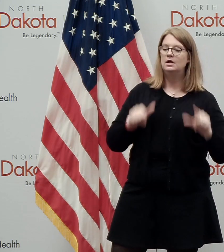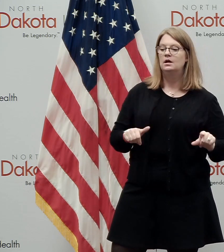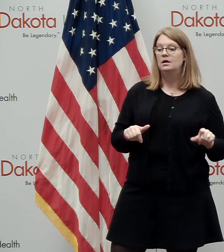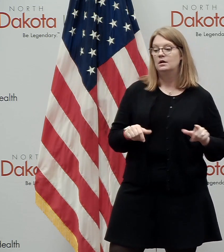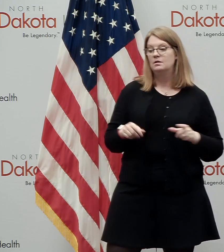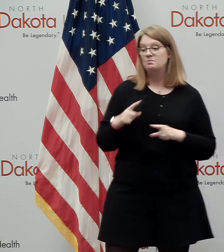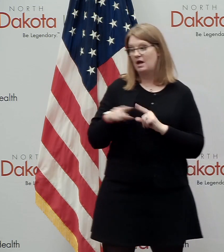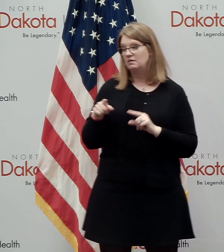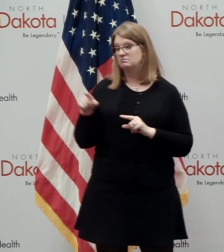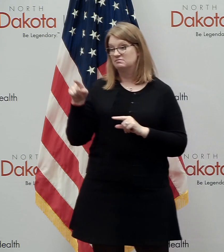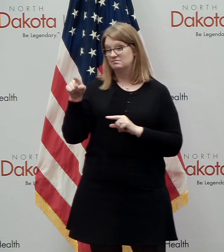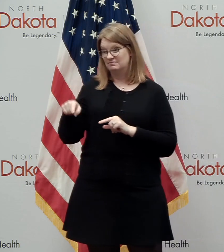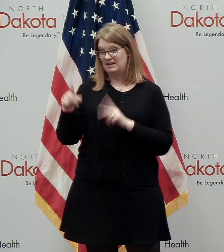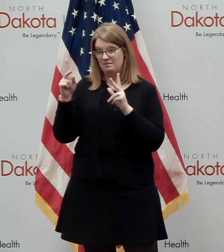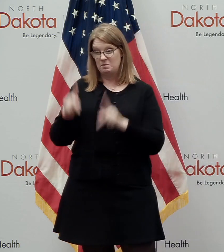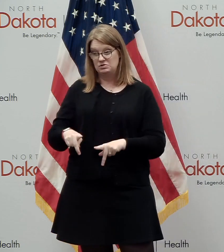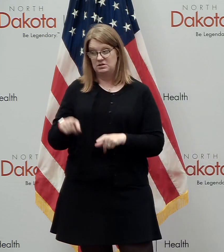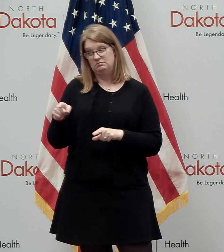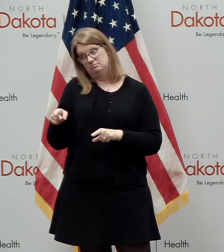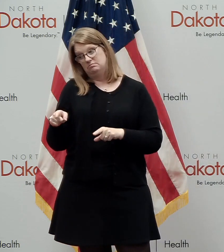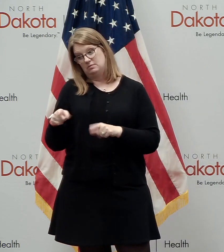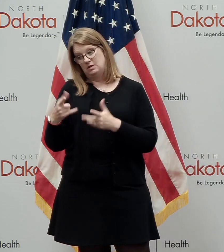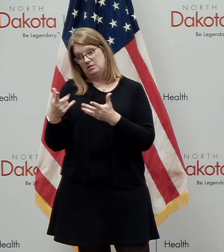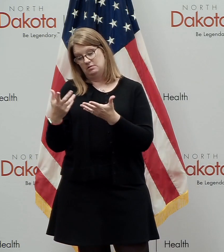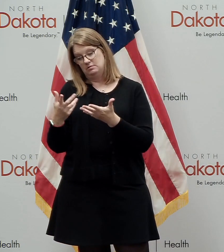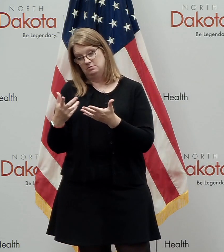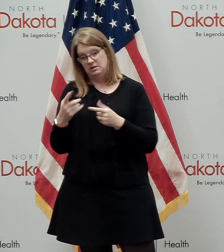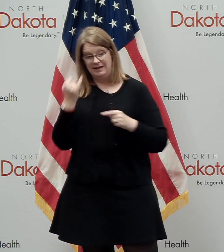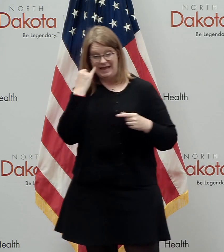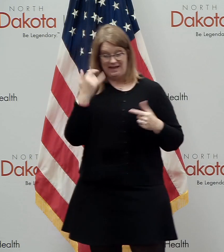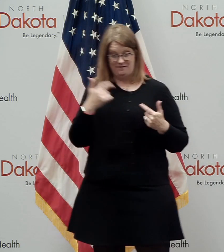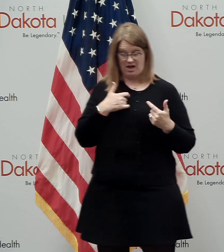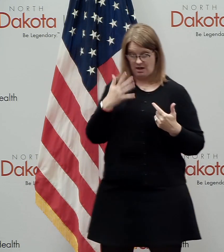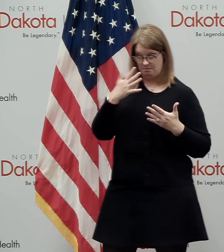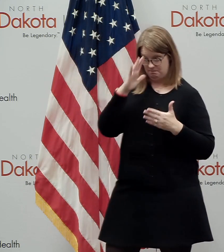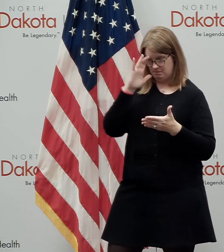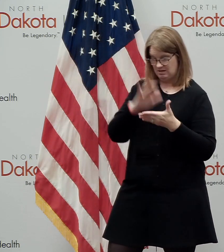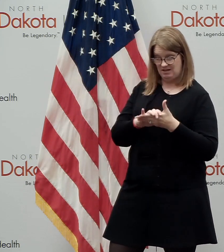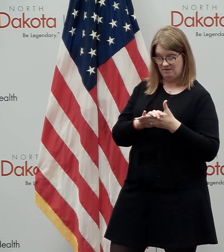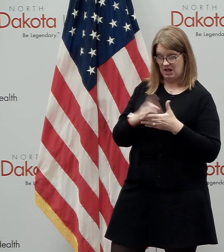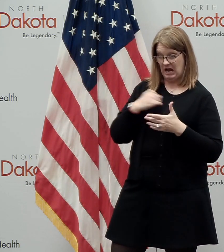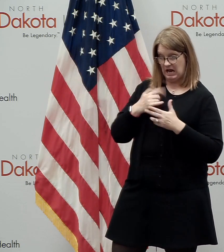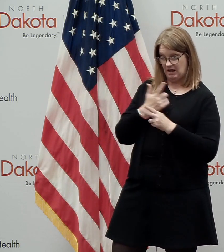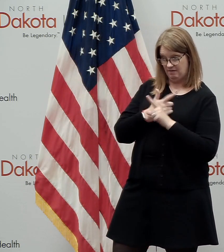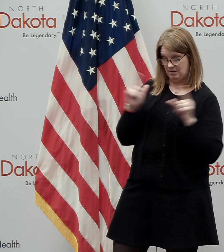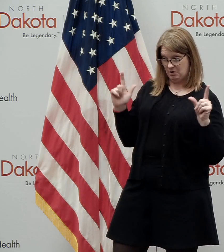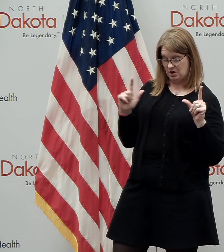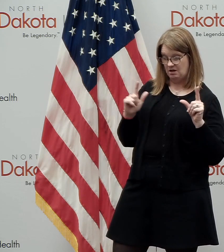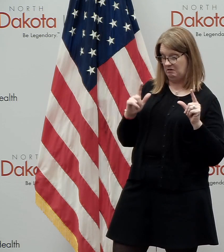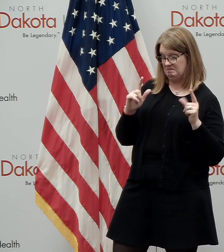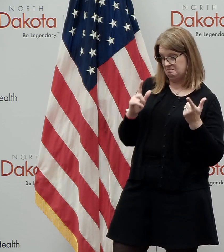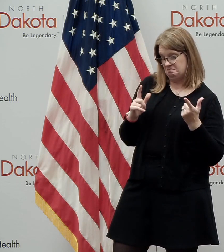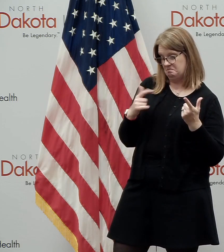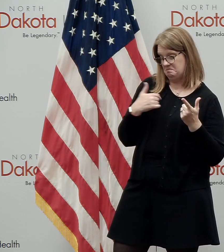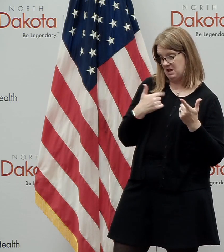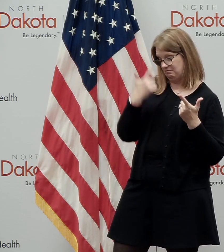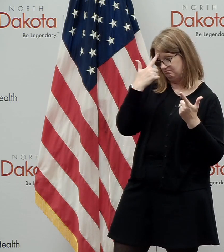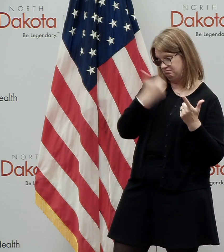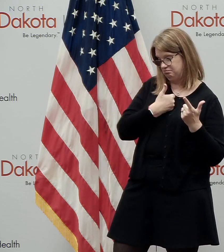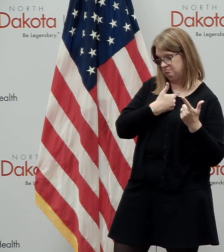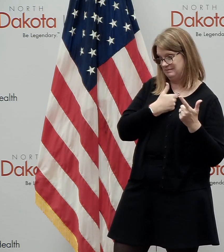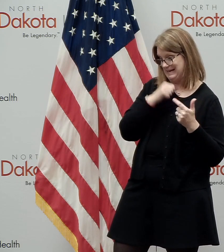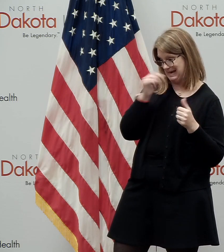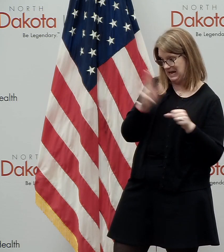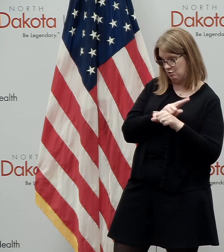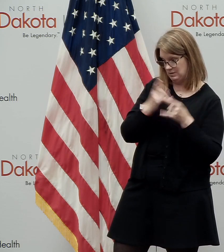I'm someone who believes in liberty and freedom, I should respect that somebody else has the liberty and freedom to wear a mask, just like I have the liberty and freedom